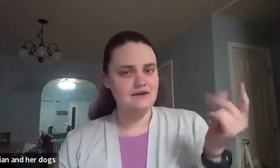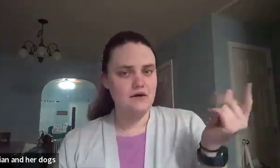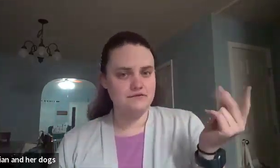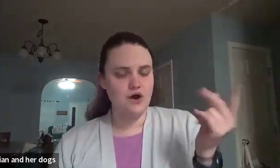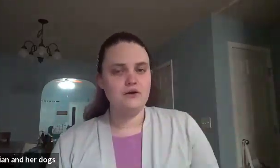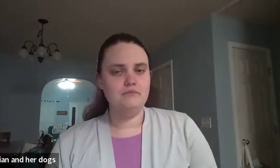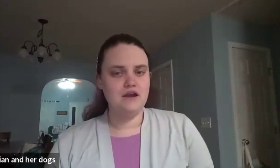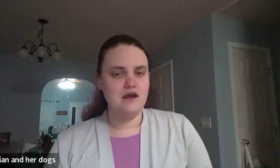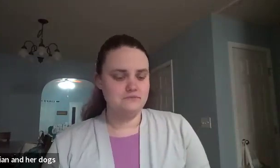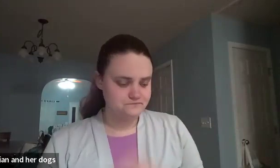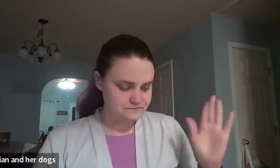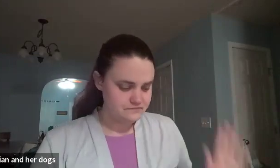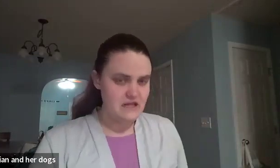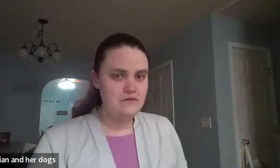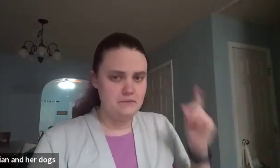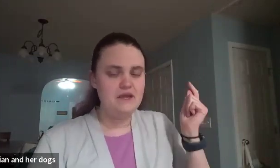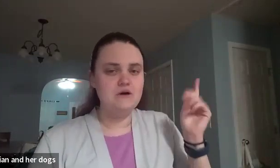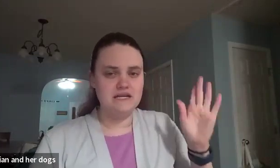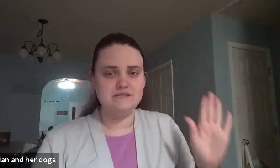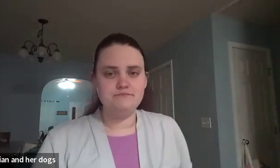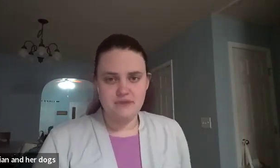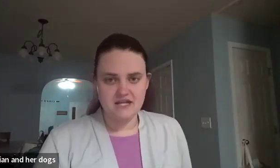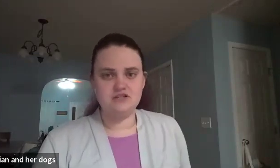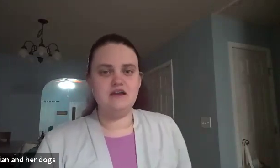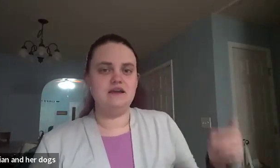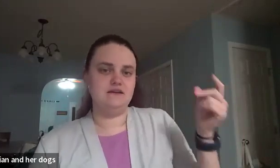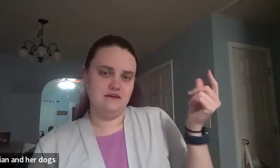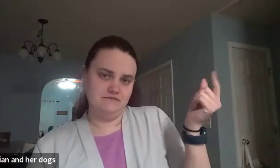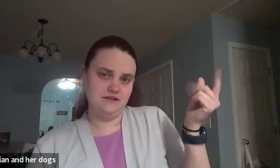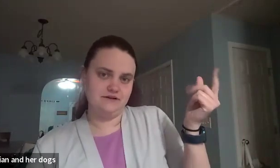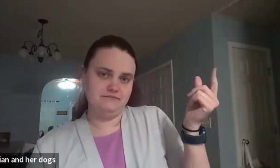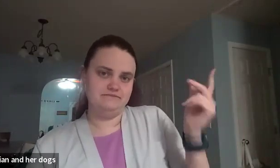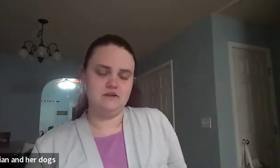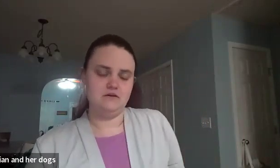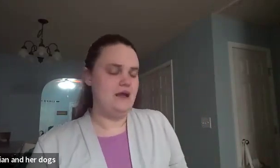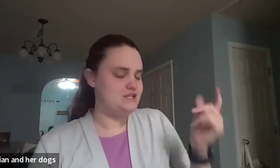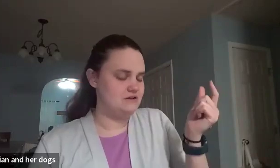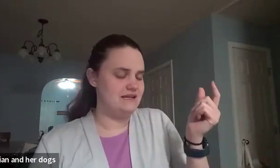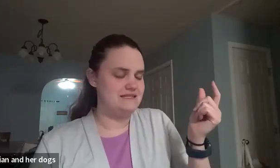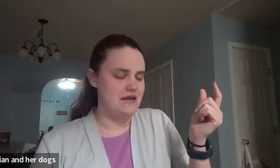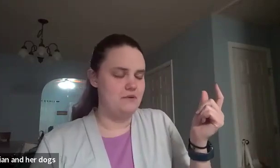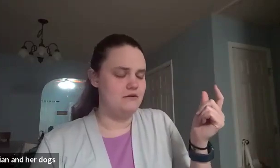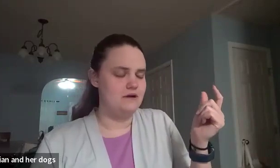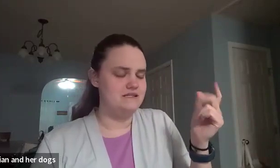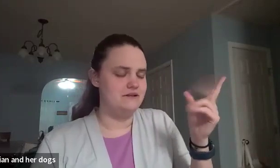sign of dog. But the big one is pat your leg and flick, or pat your leg and snap. I don't know why I said